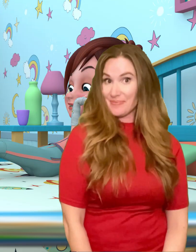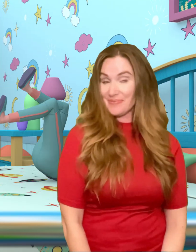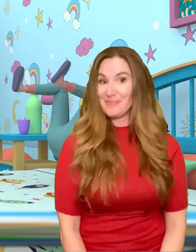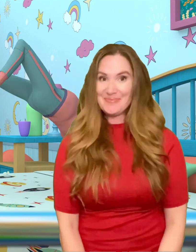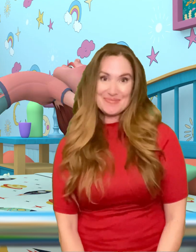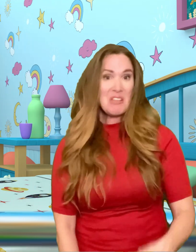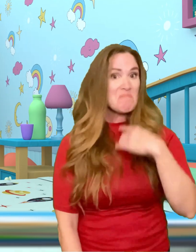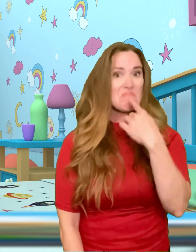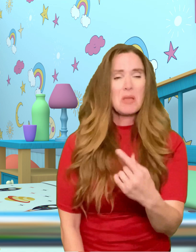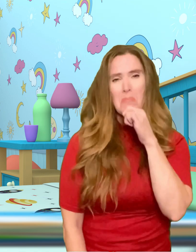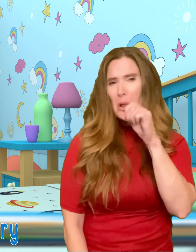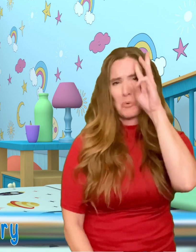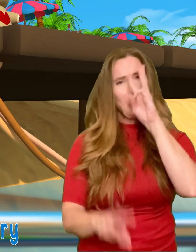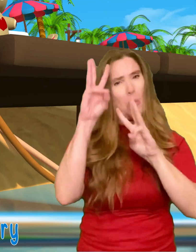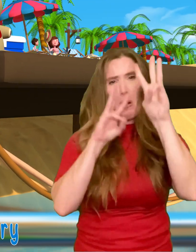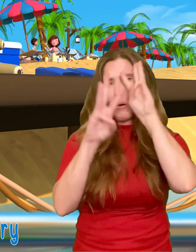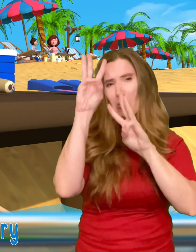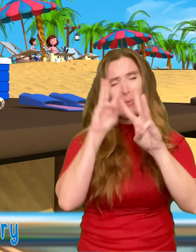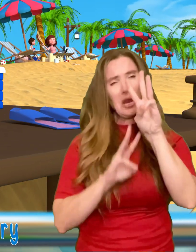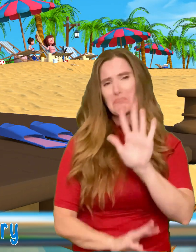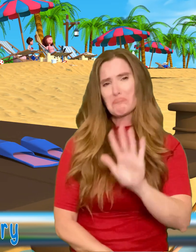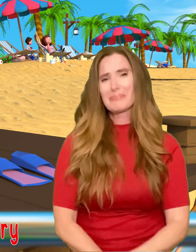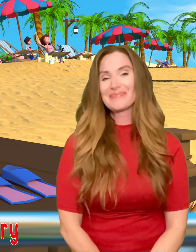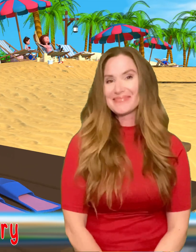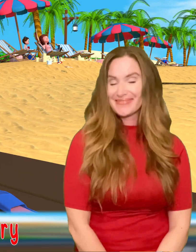worry he told them not to